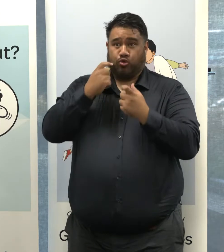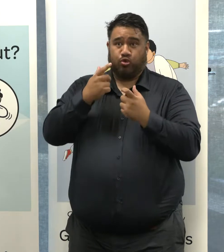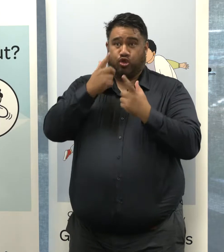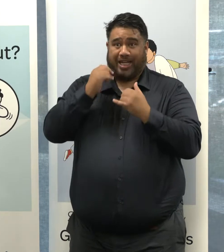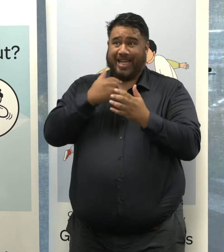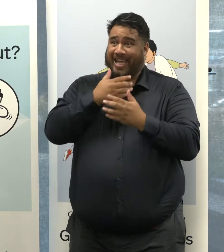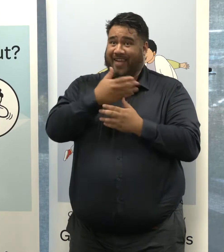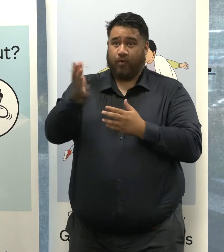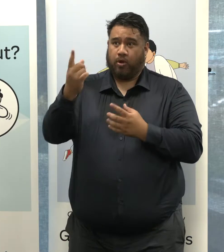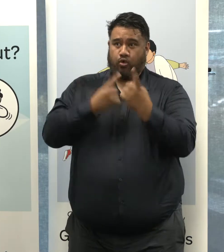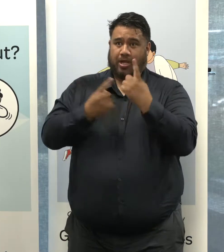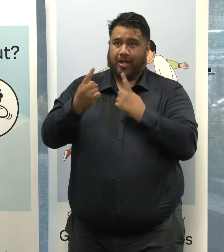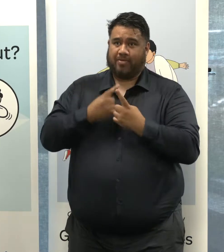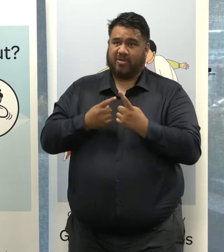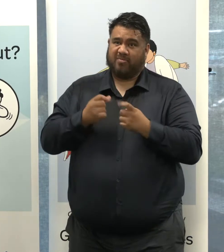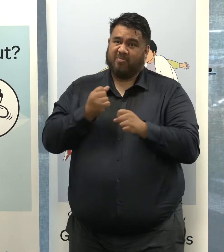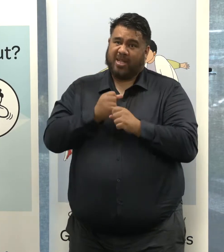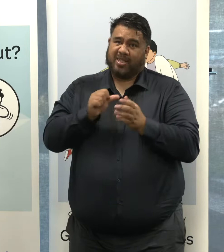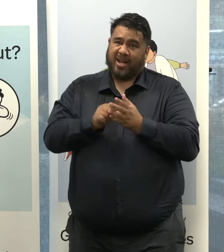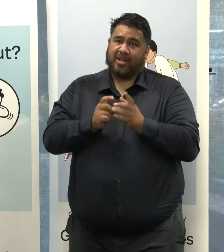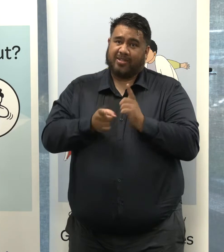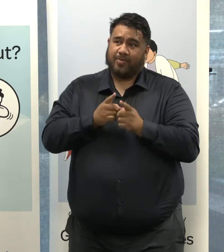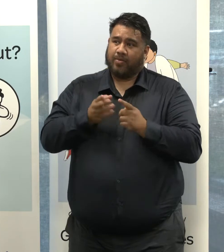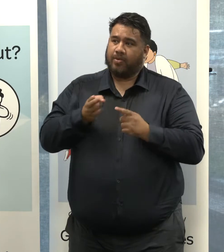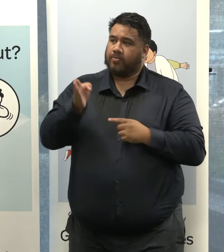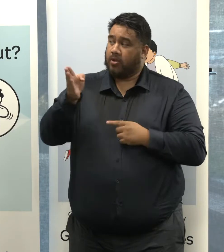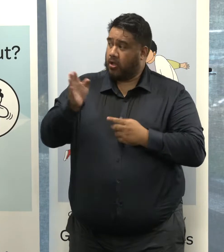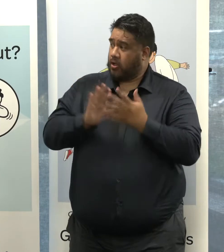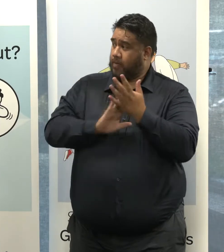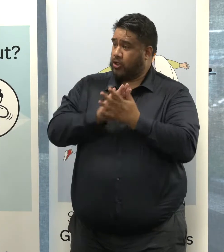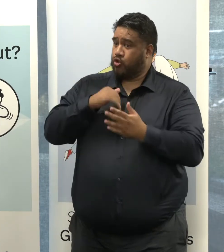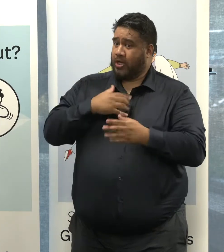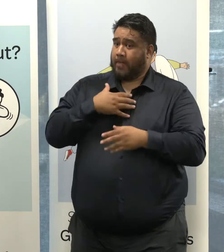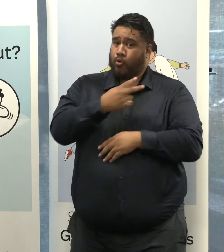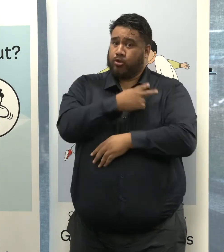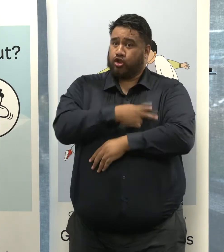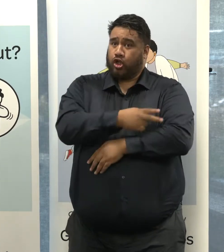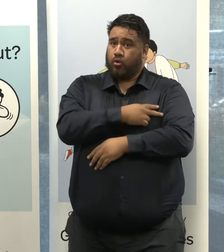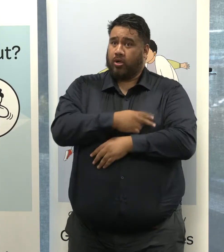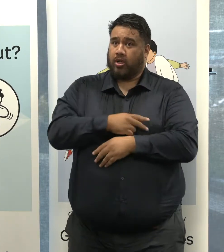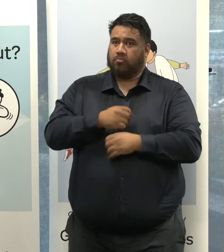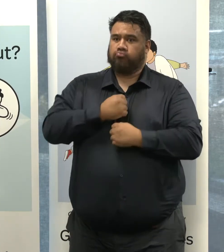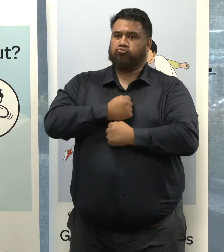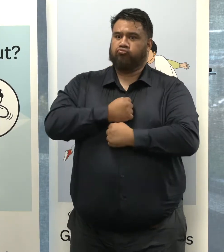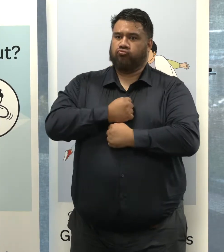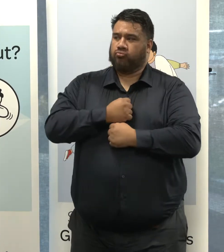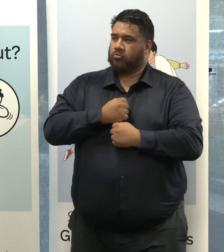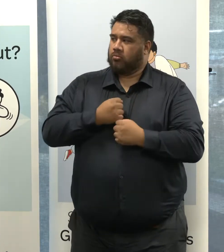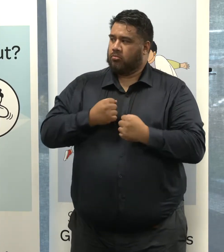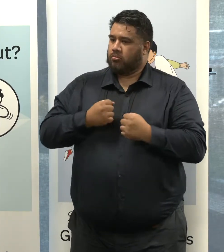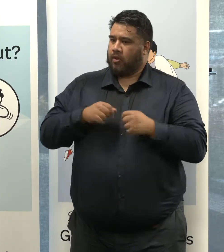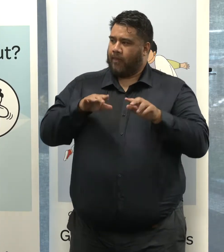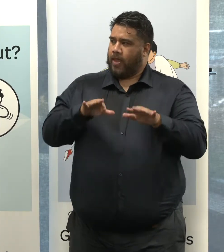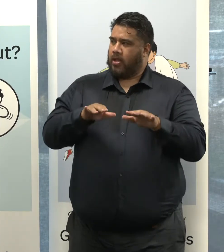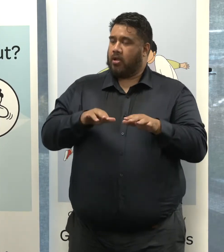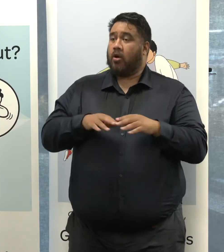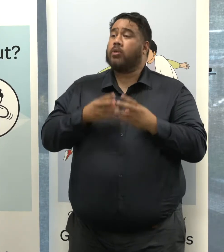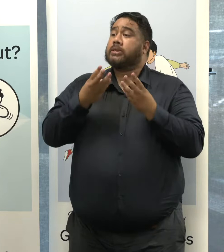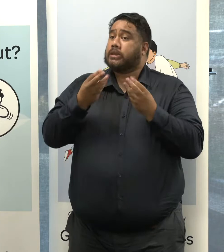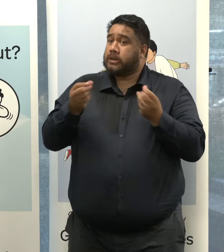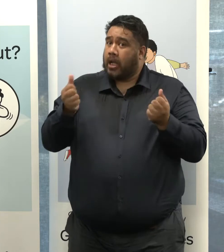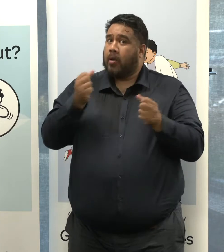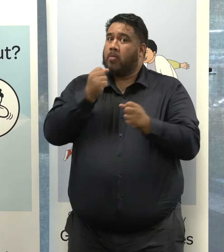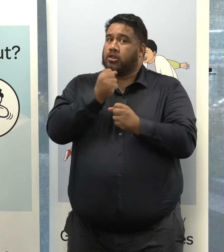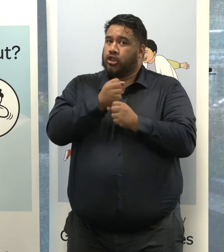well, are places essentially needing to put more security in place? Like, is there like security guards? I think there are practices